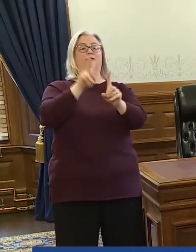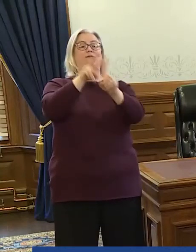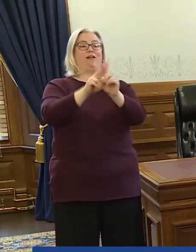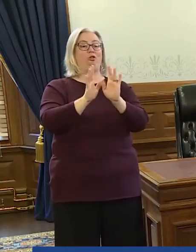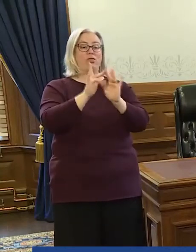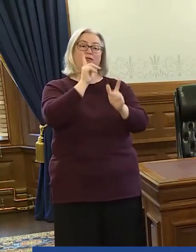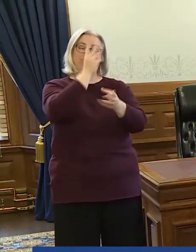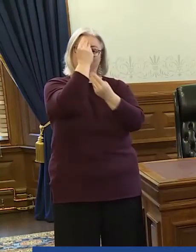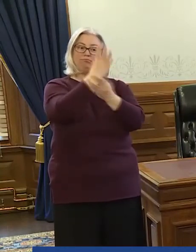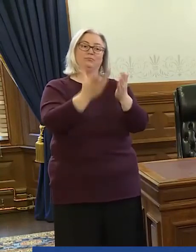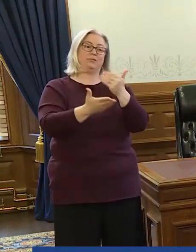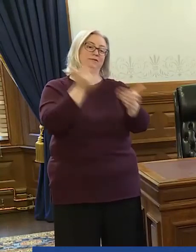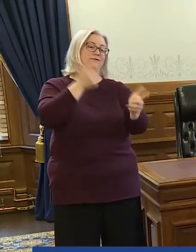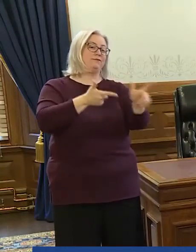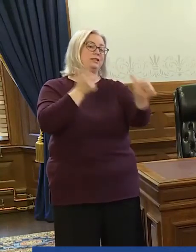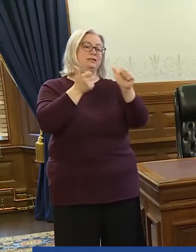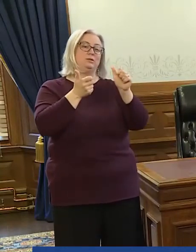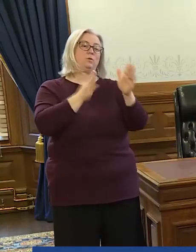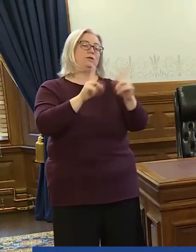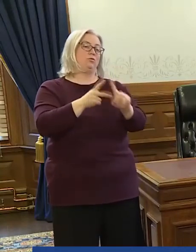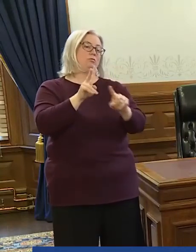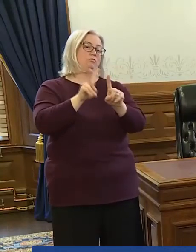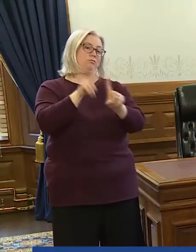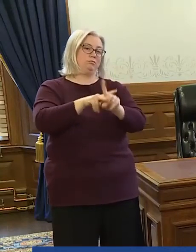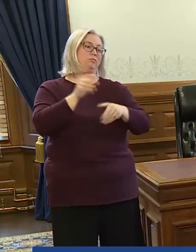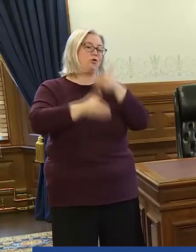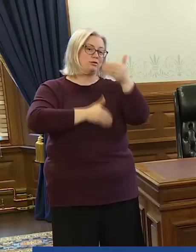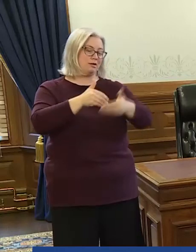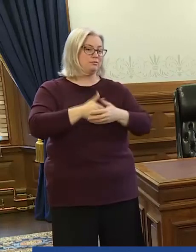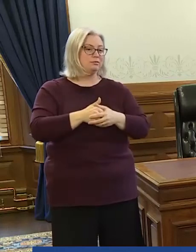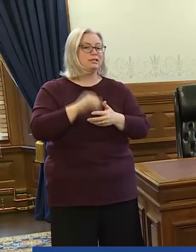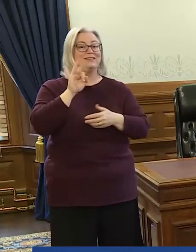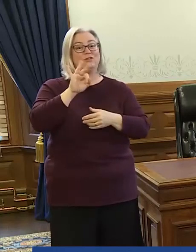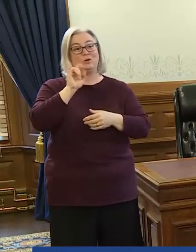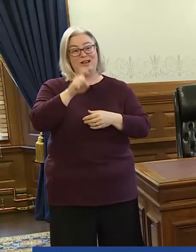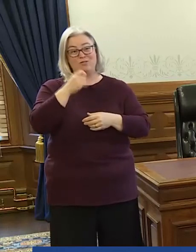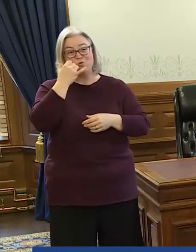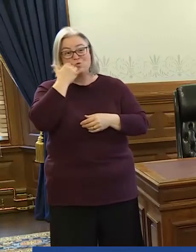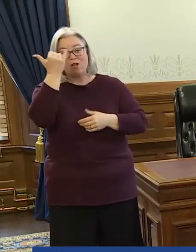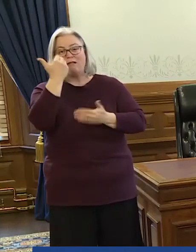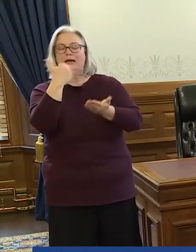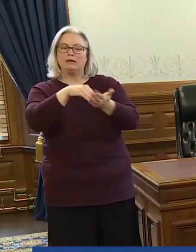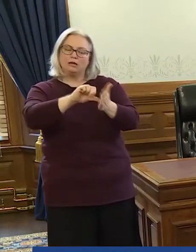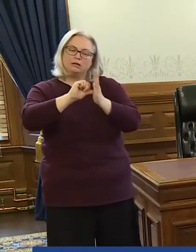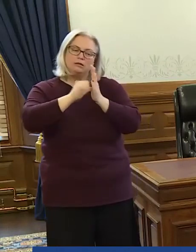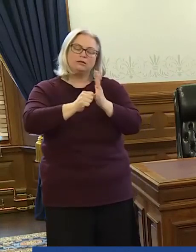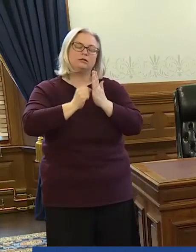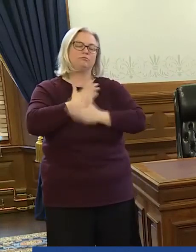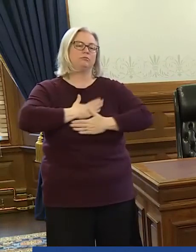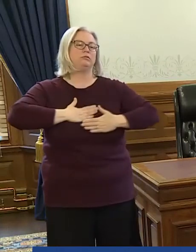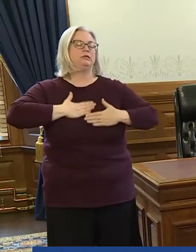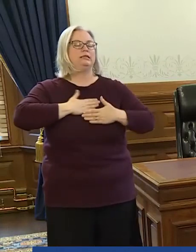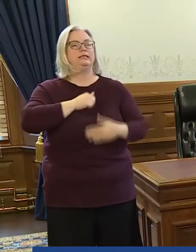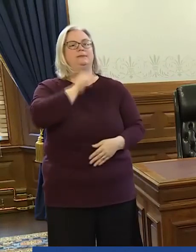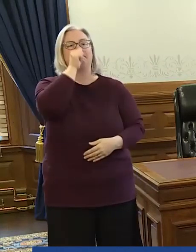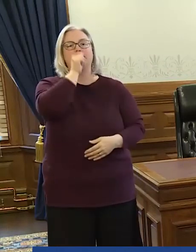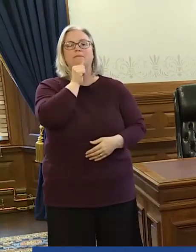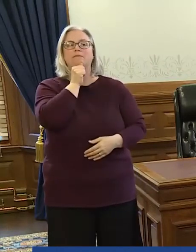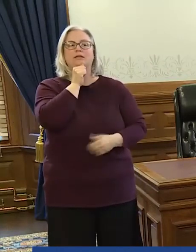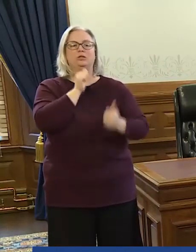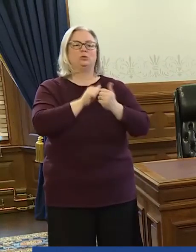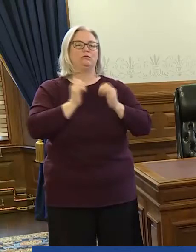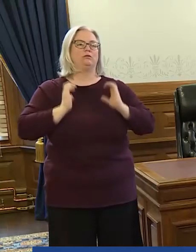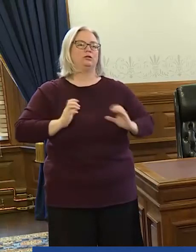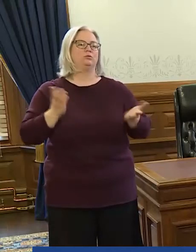the quickest way to process unemployment claims. If you must call in, I want to stress again, please be patient with our